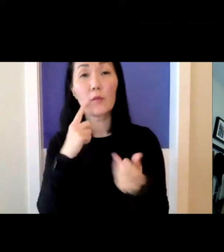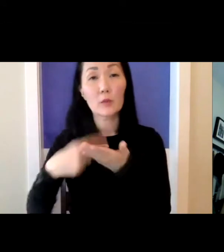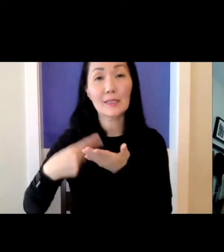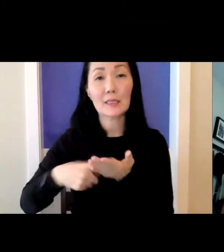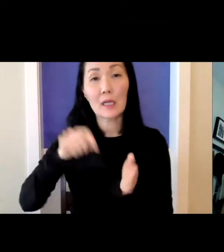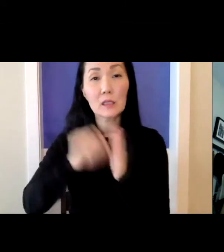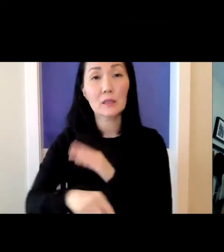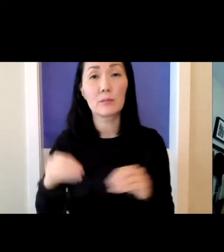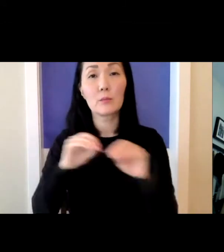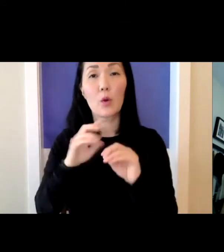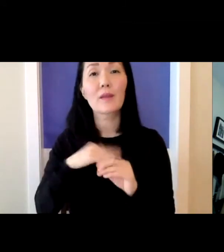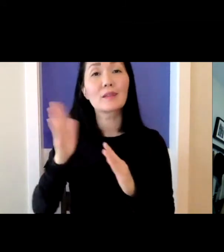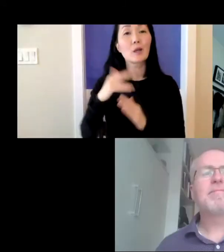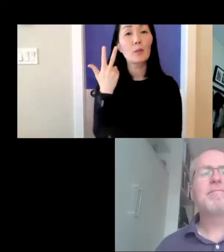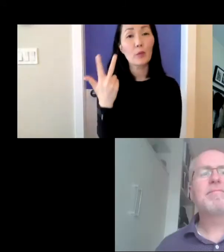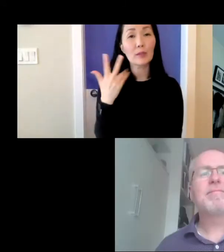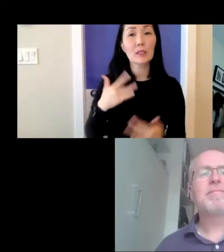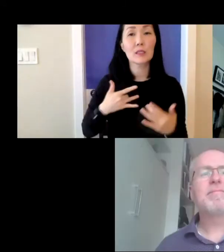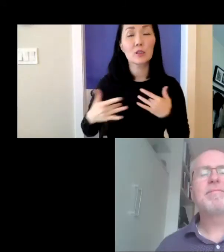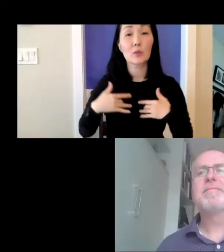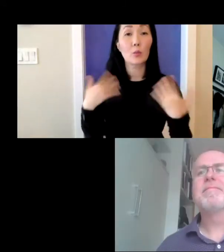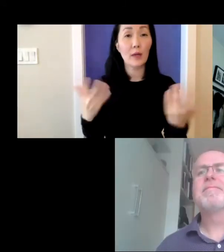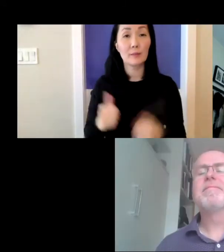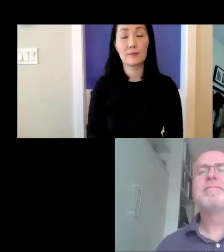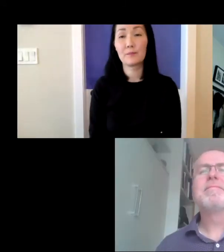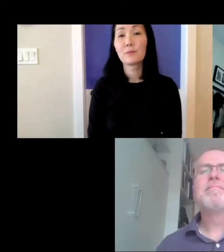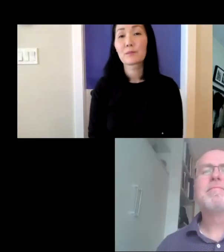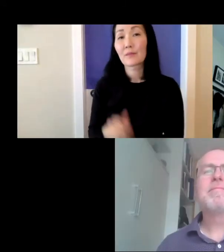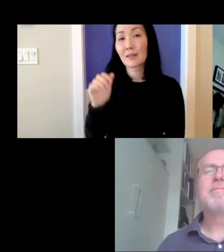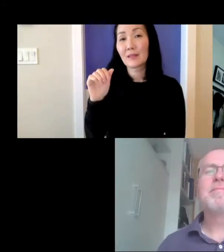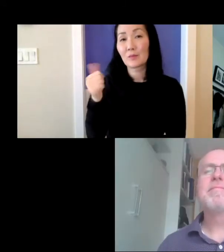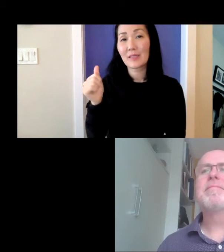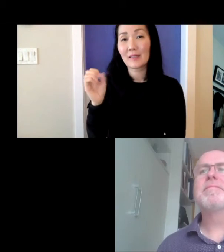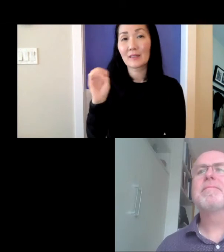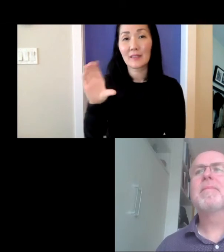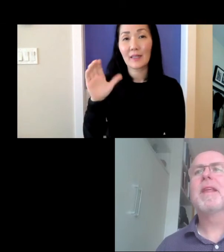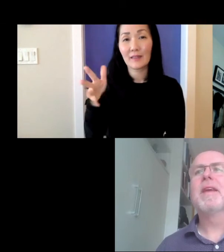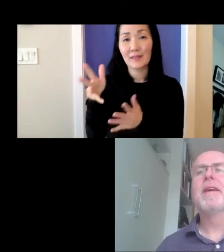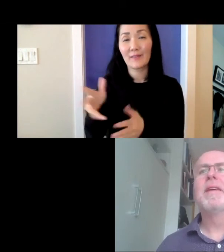And we'll give you about 10 more seconds to pick your top three.